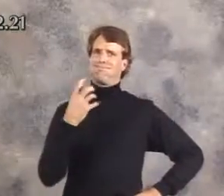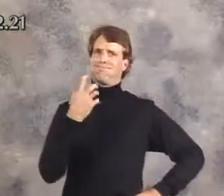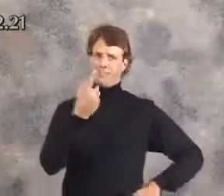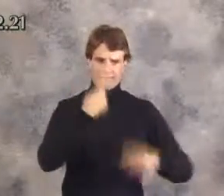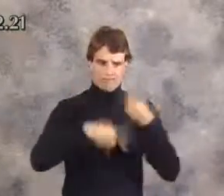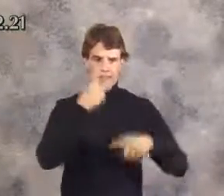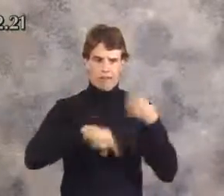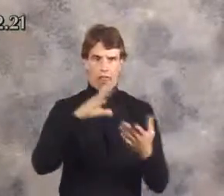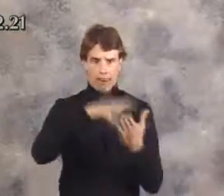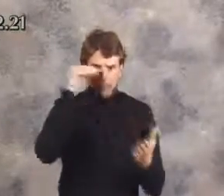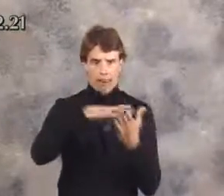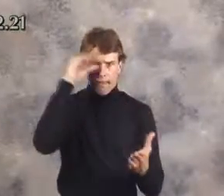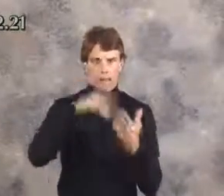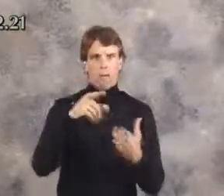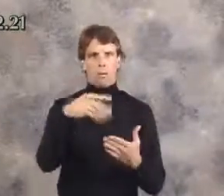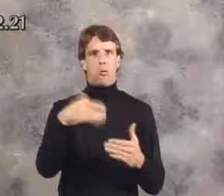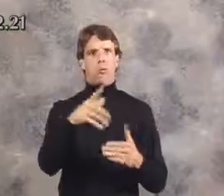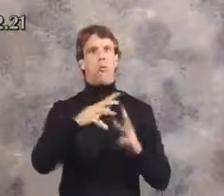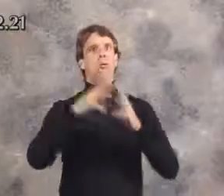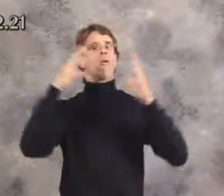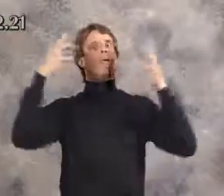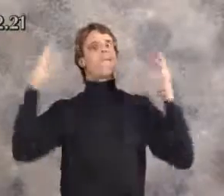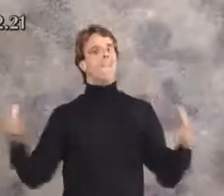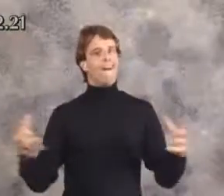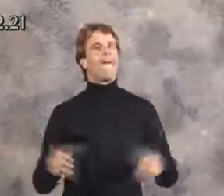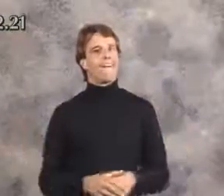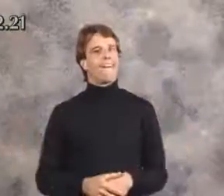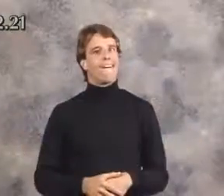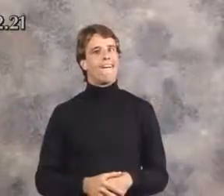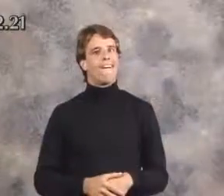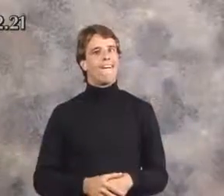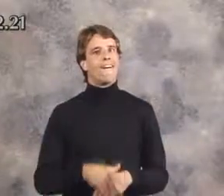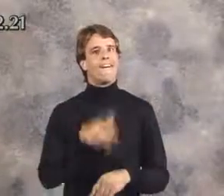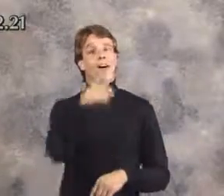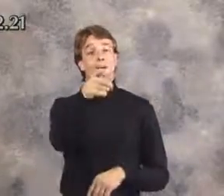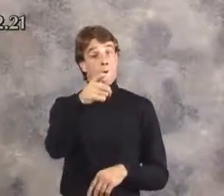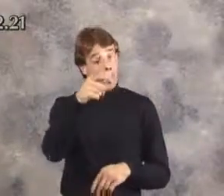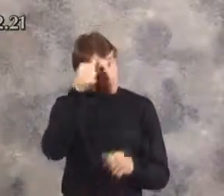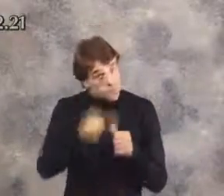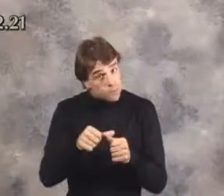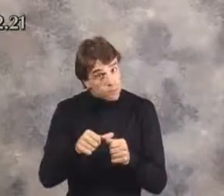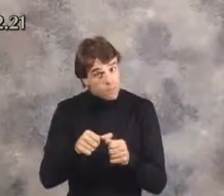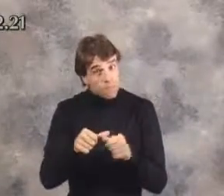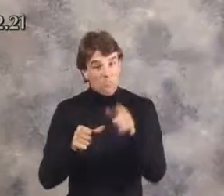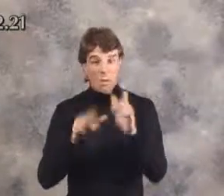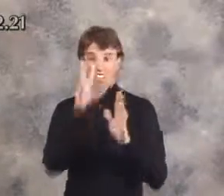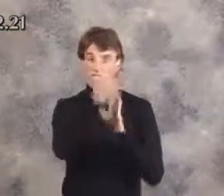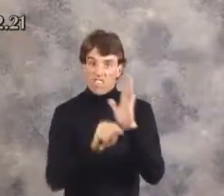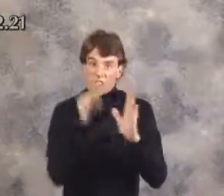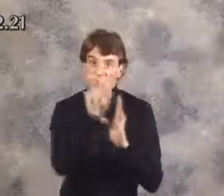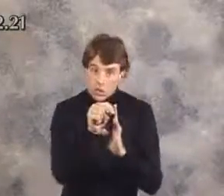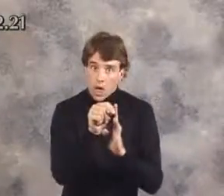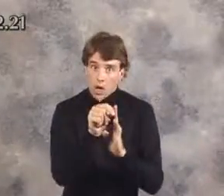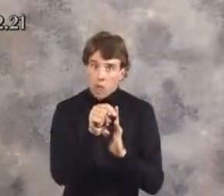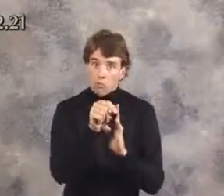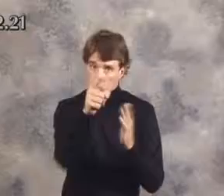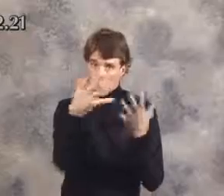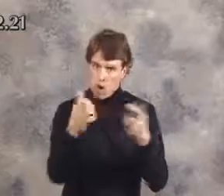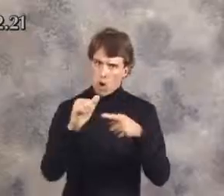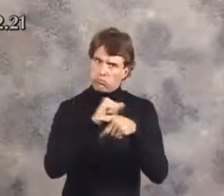Wow! You have learned a lot of signs. But remember, you can watch this